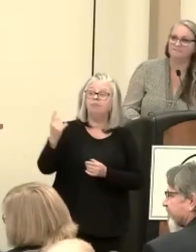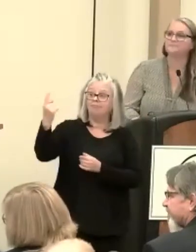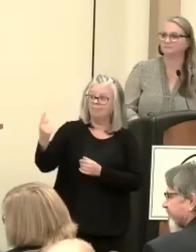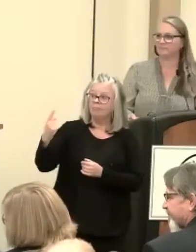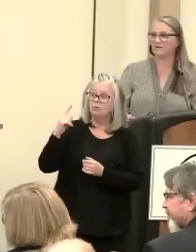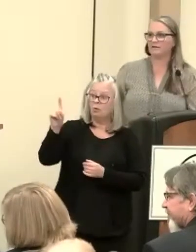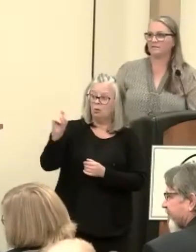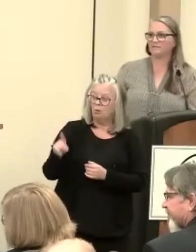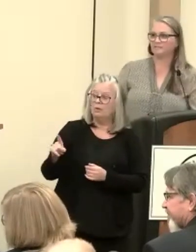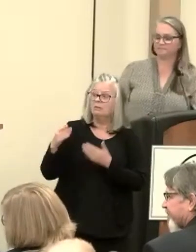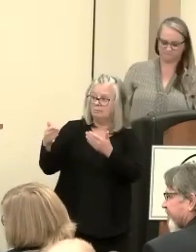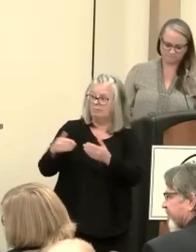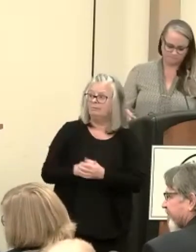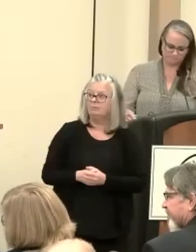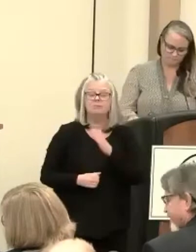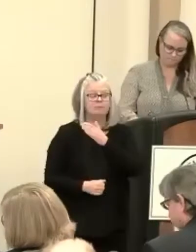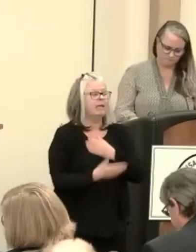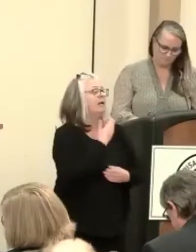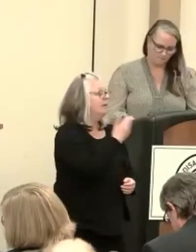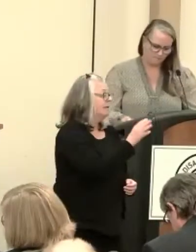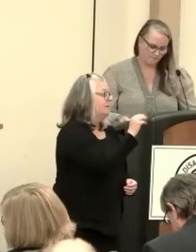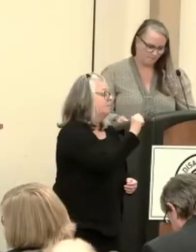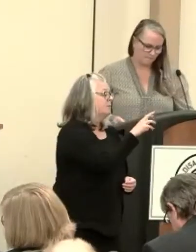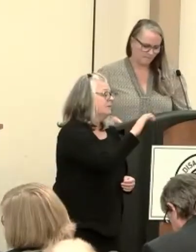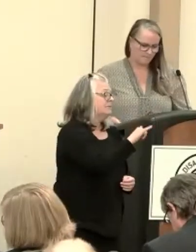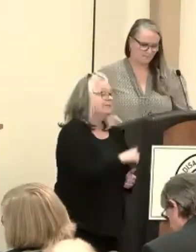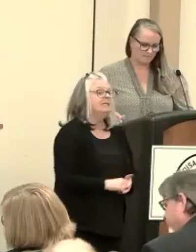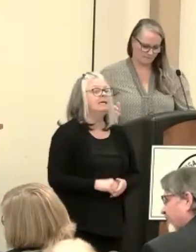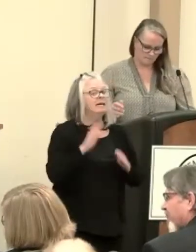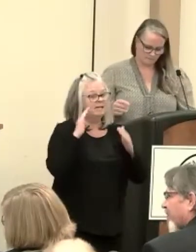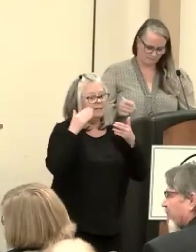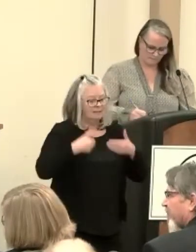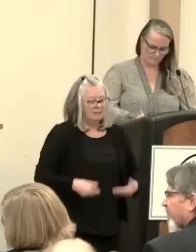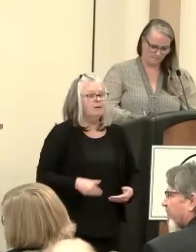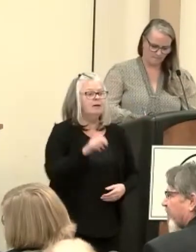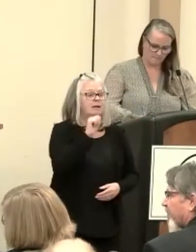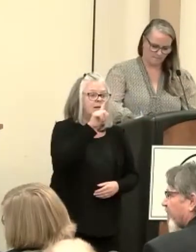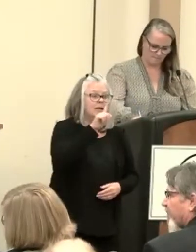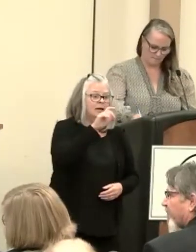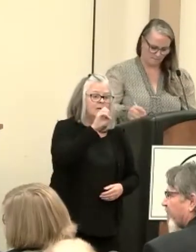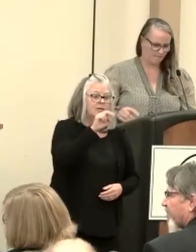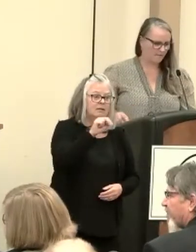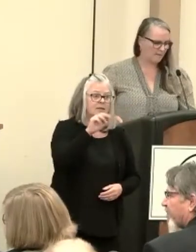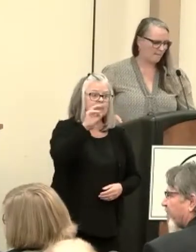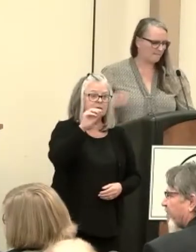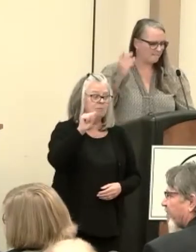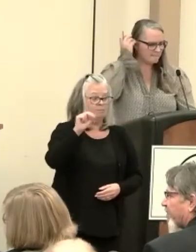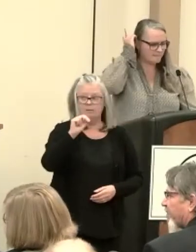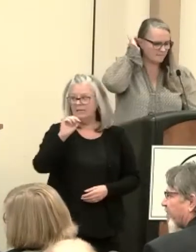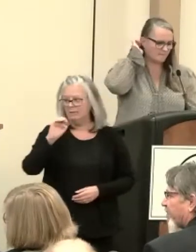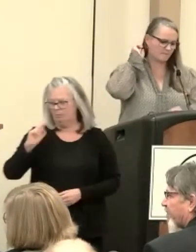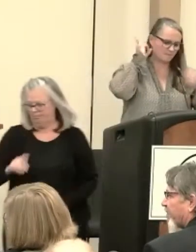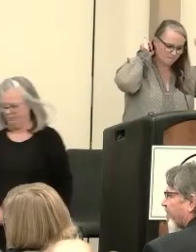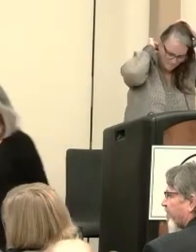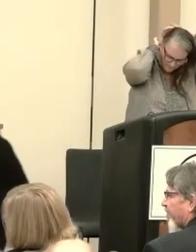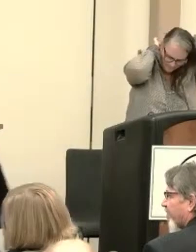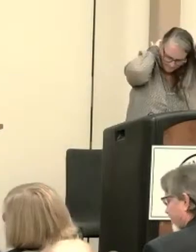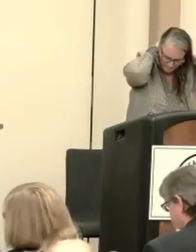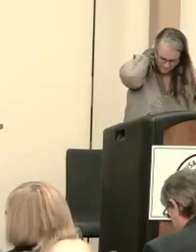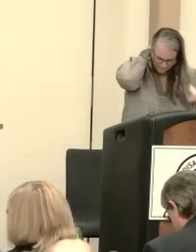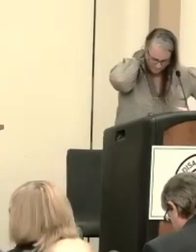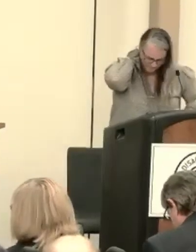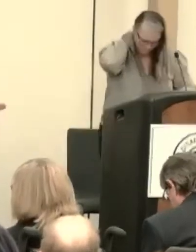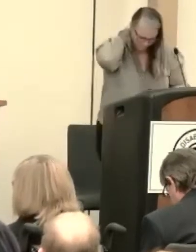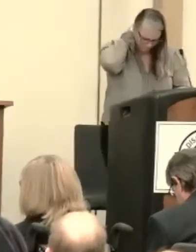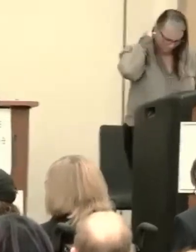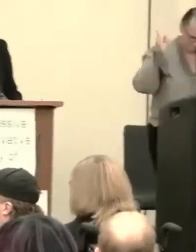section. Thanks, Marcy. Hi, everyone. I'm Alan Mankiewicz, and I've been heavily involved in disability advocacy across Manitoba on a number